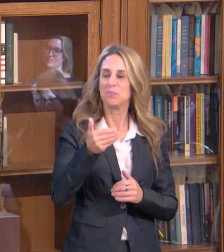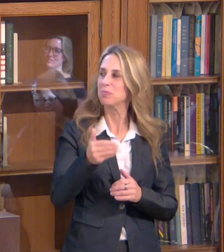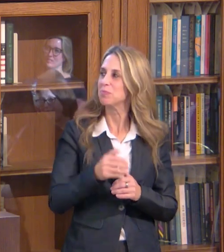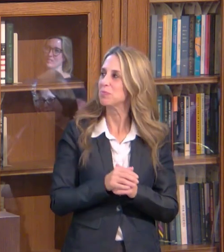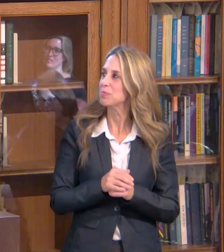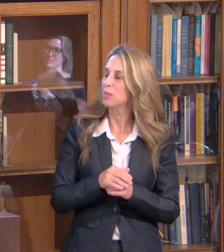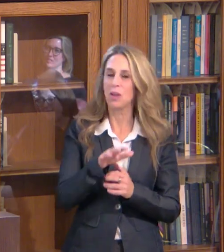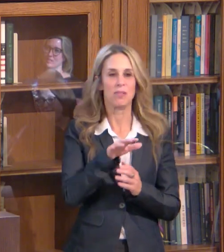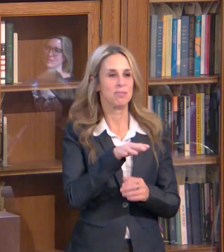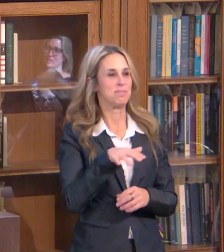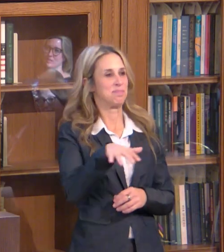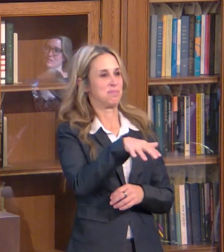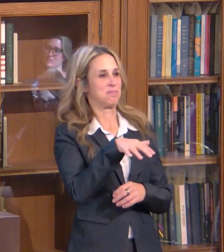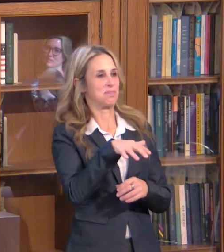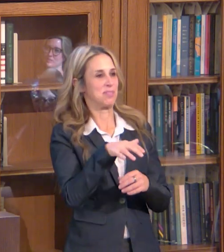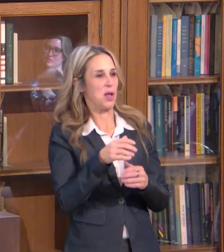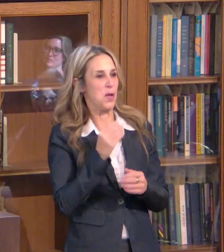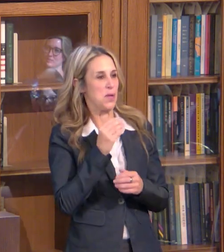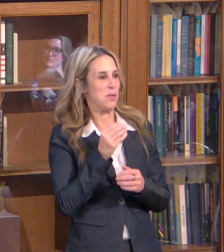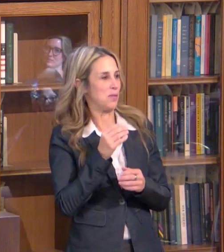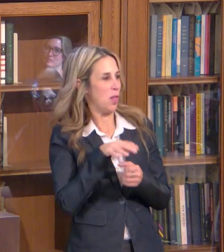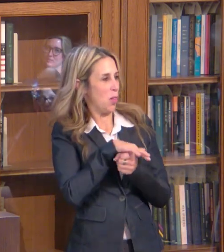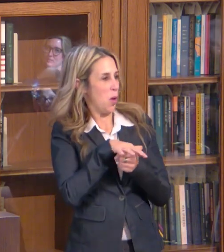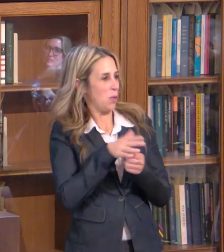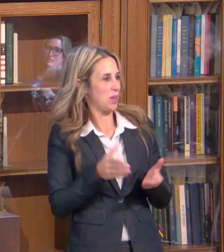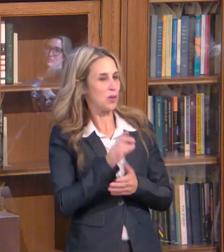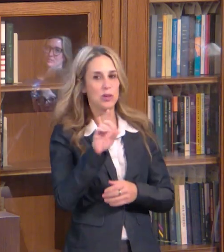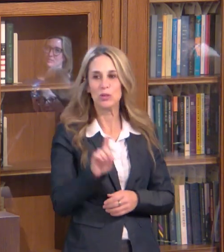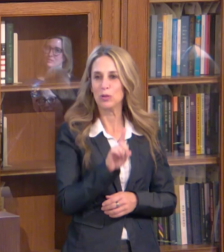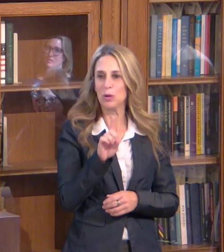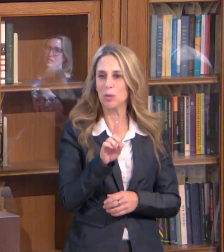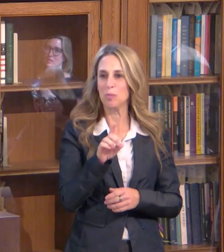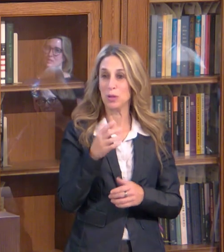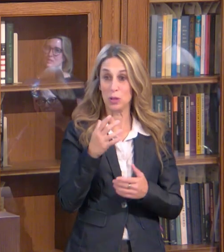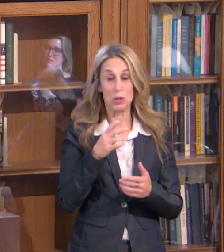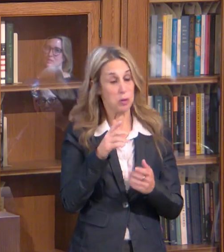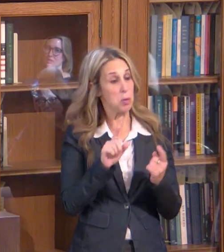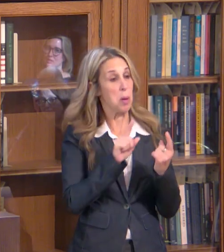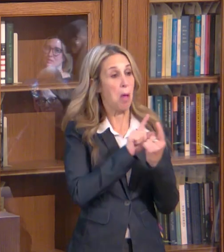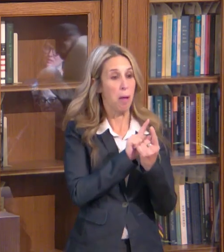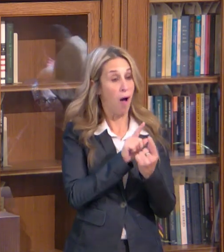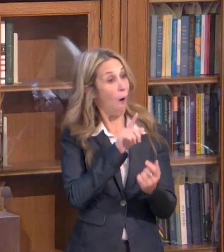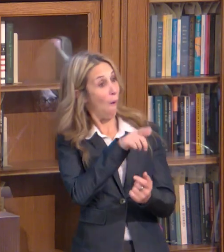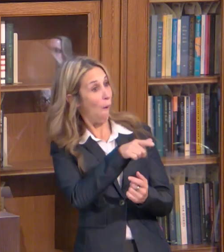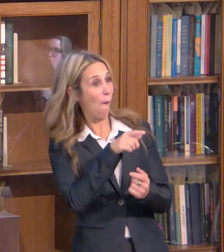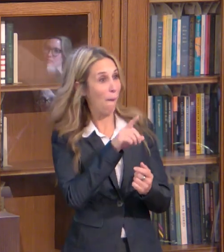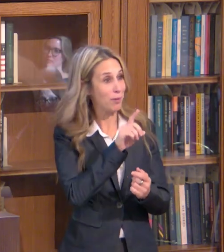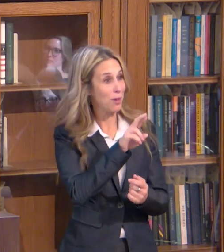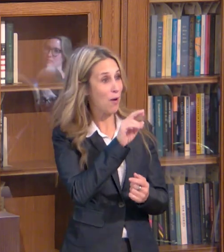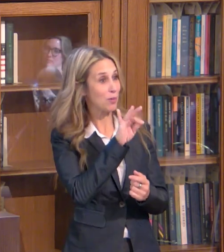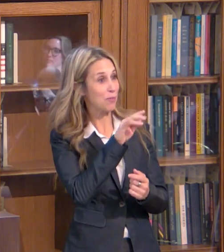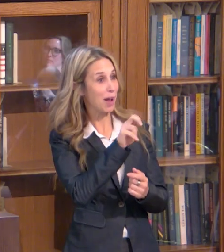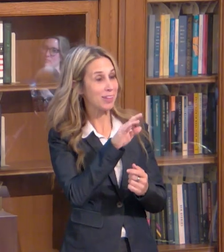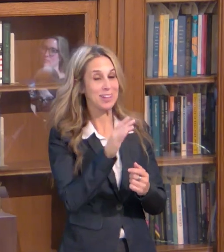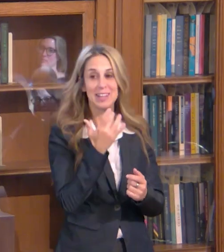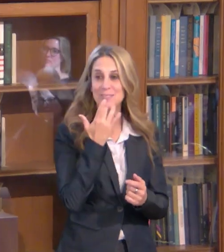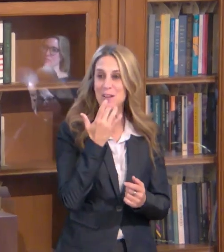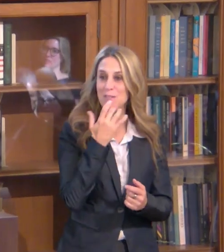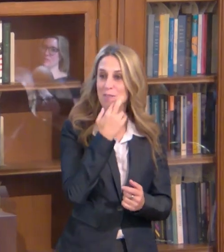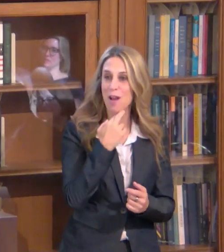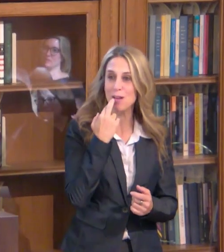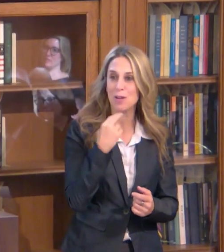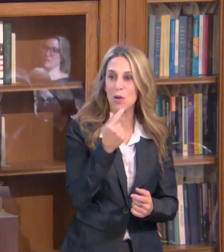town do you who are in Durham uh you would uh run into Dr Franklin uh and some of his favorite restaurants